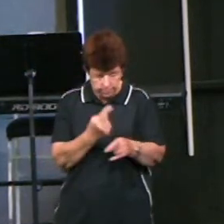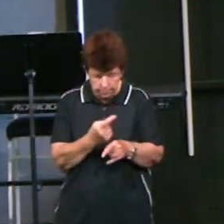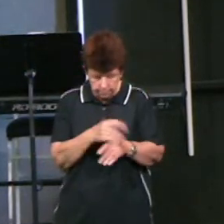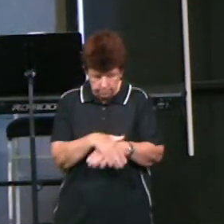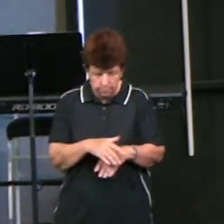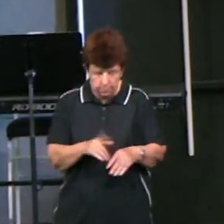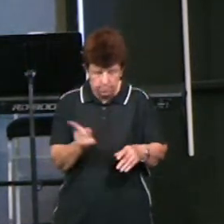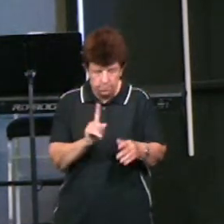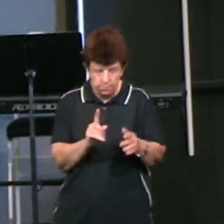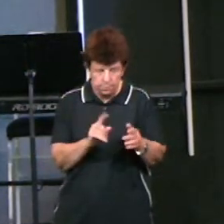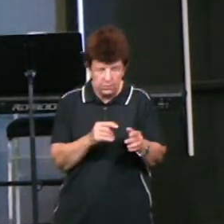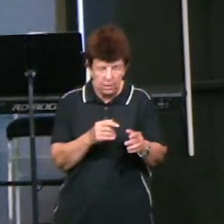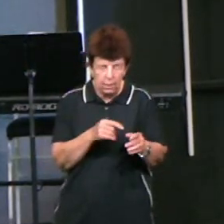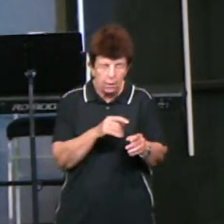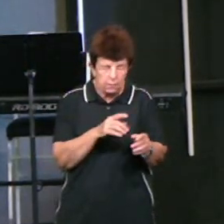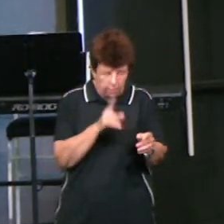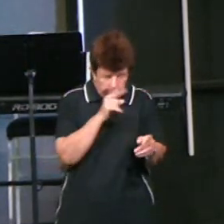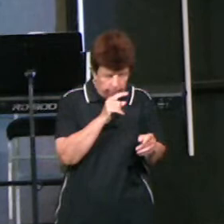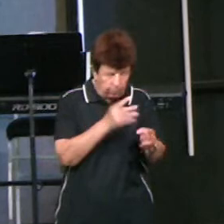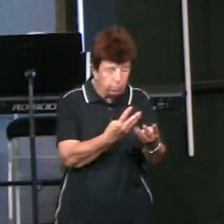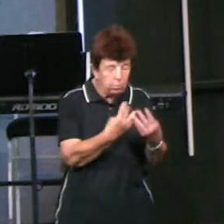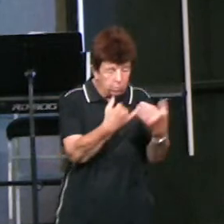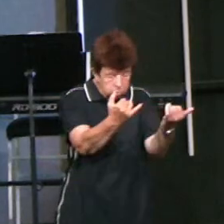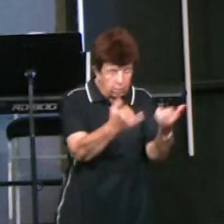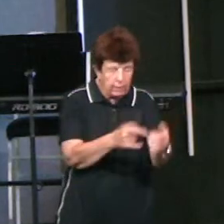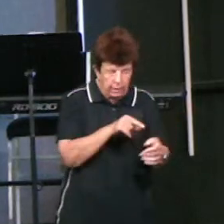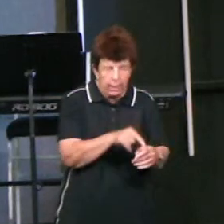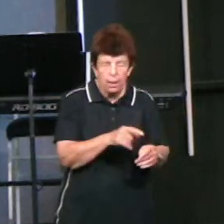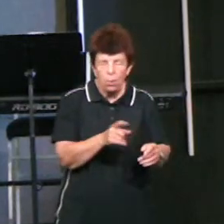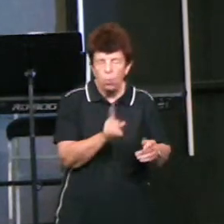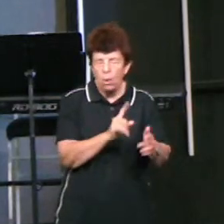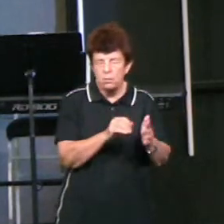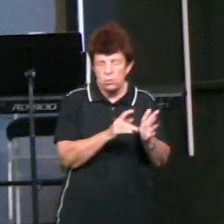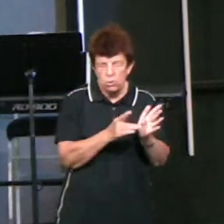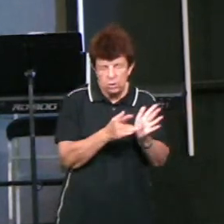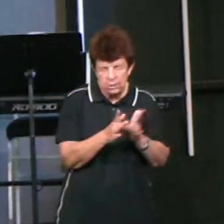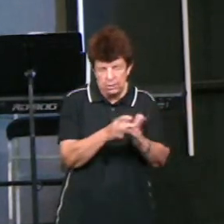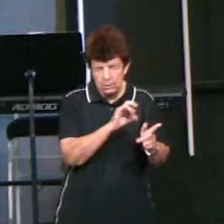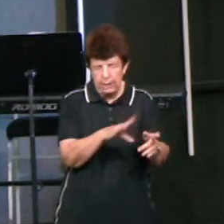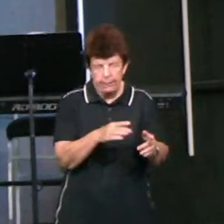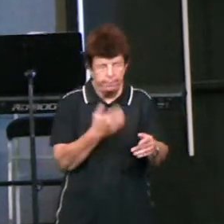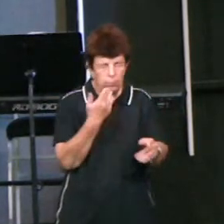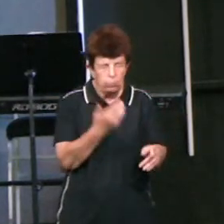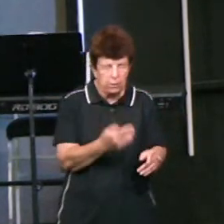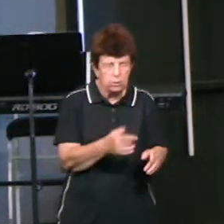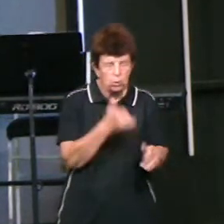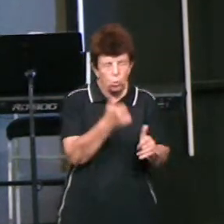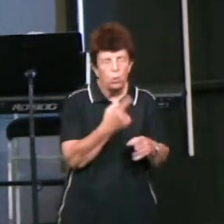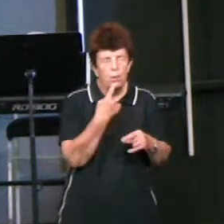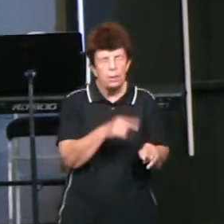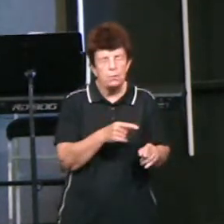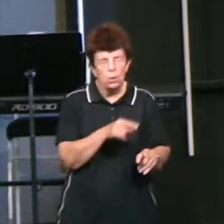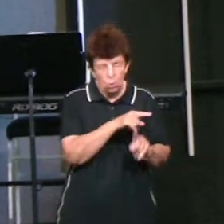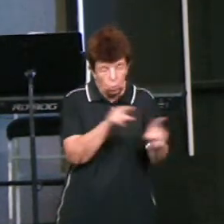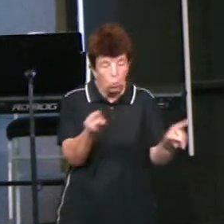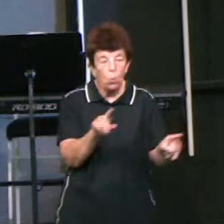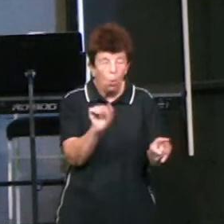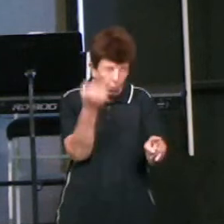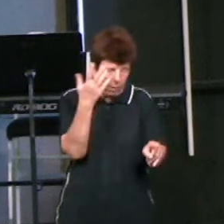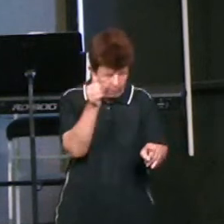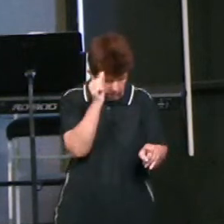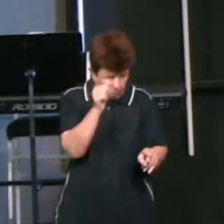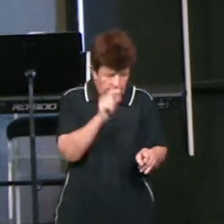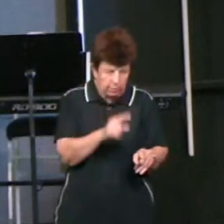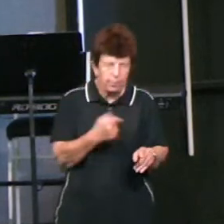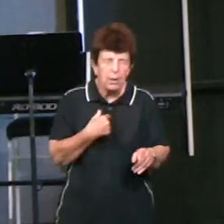Jesus did in his life. He gives an account of Jesus' ministry. He preaches the gospel. He says, "You already know this, but